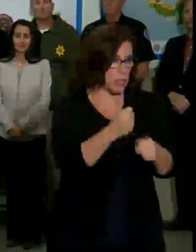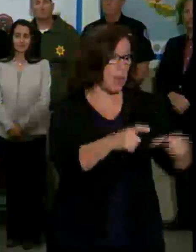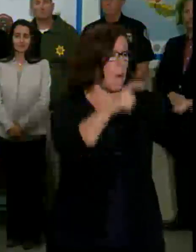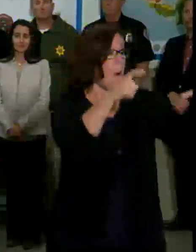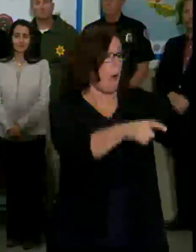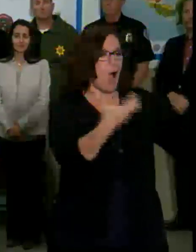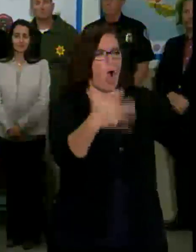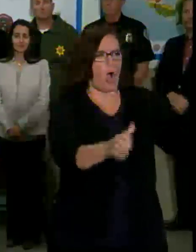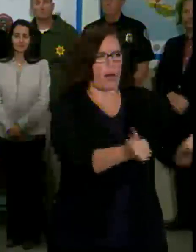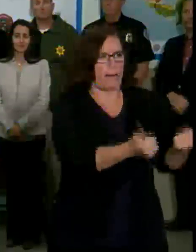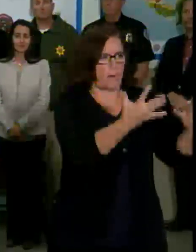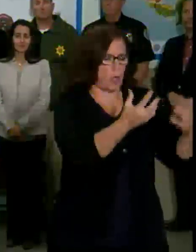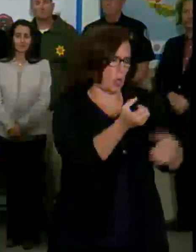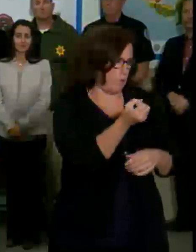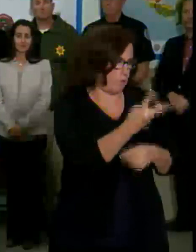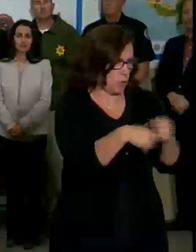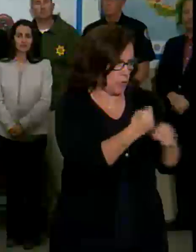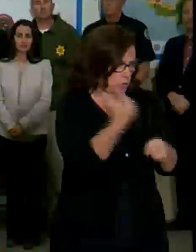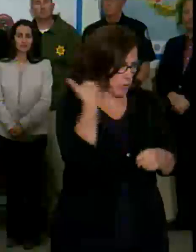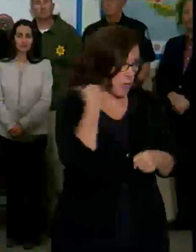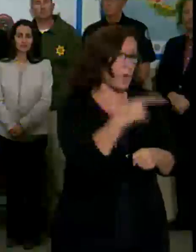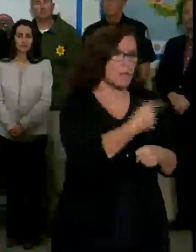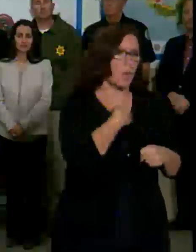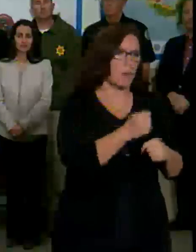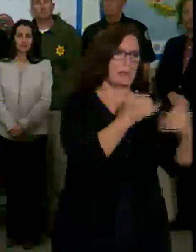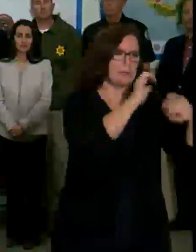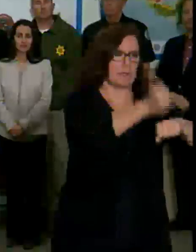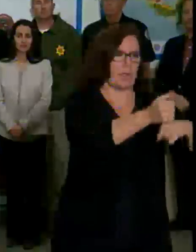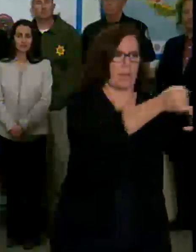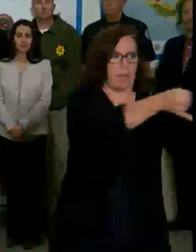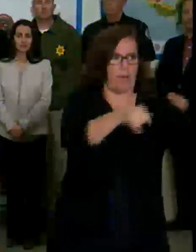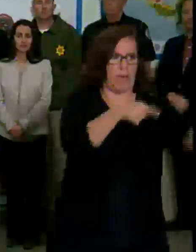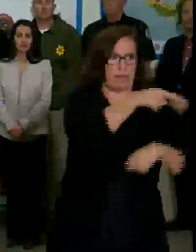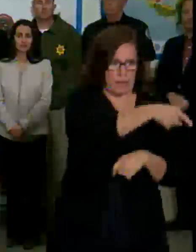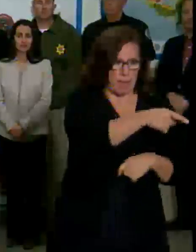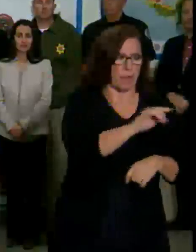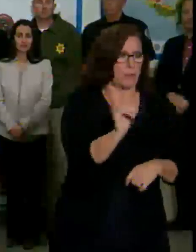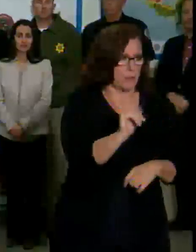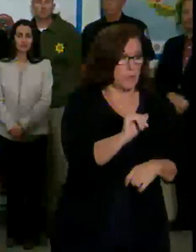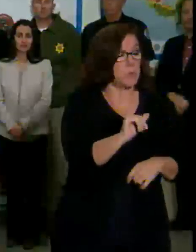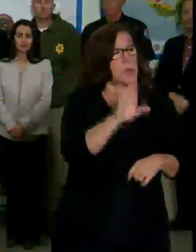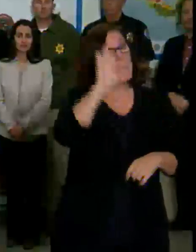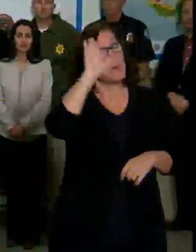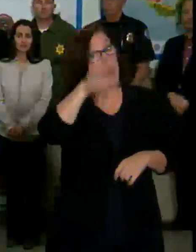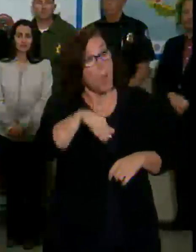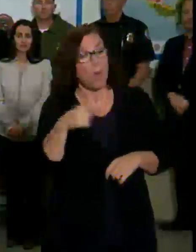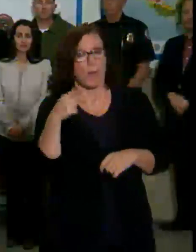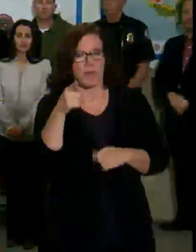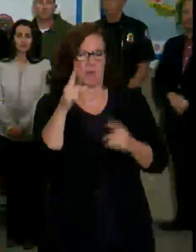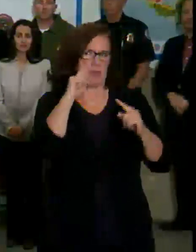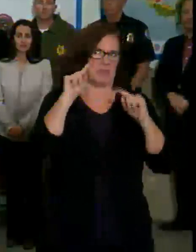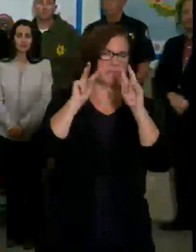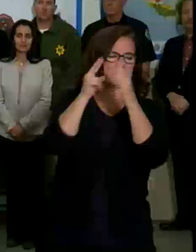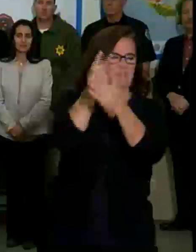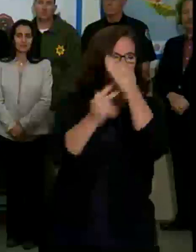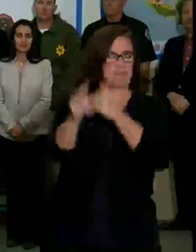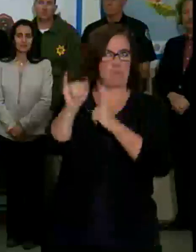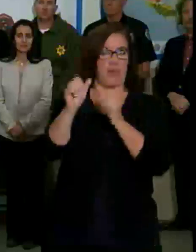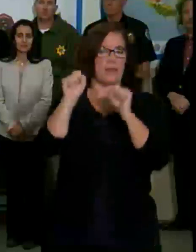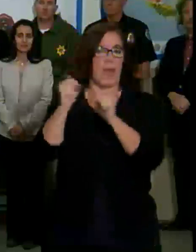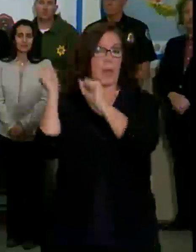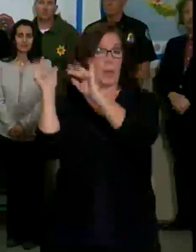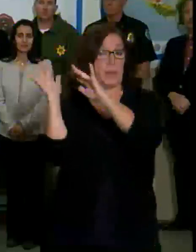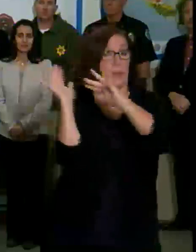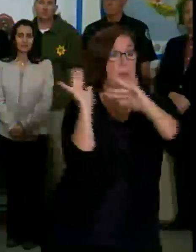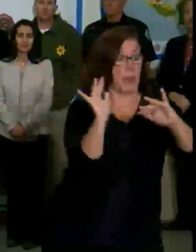we will be evaluating potential firing operations in anticipation of some type of wind event so that we would have a line that we